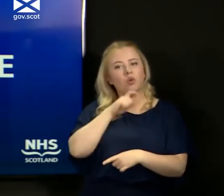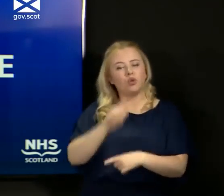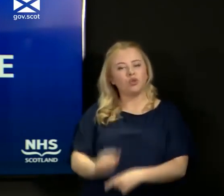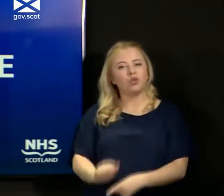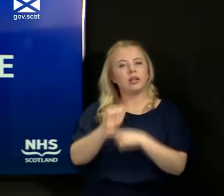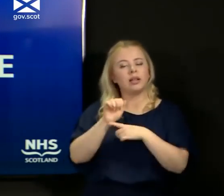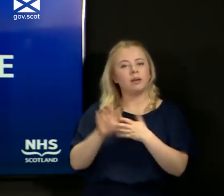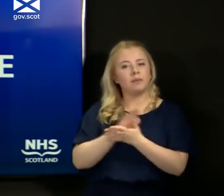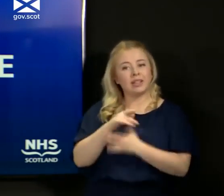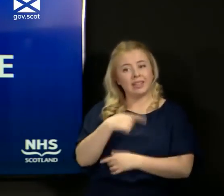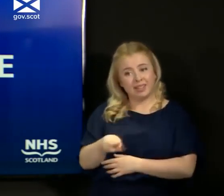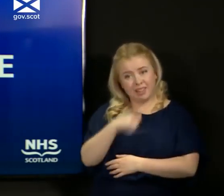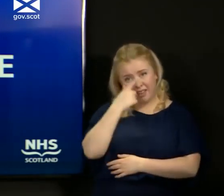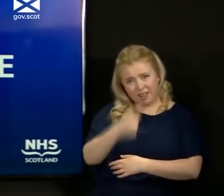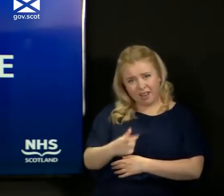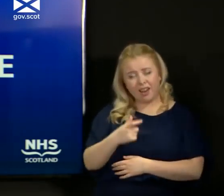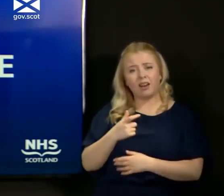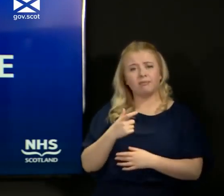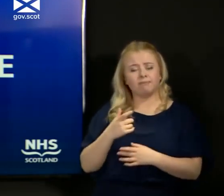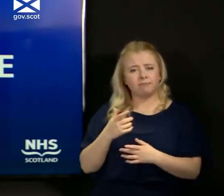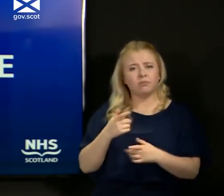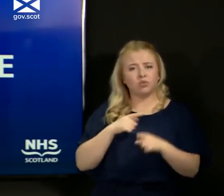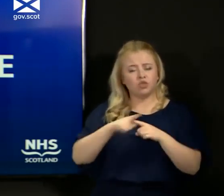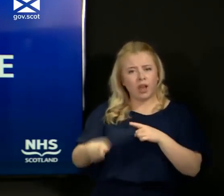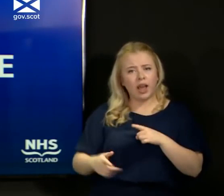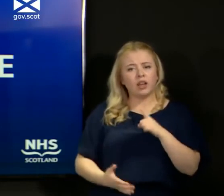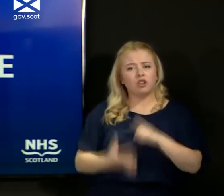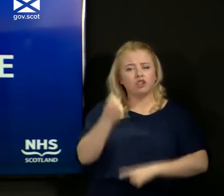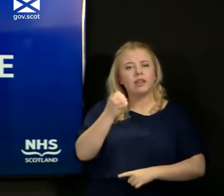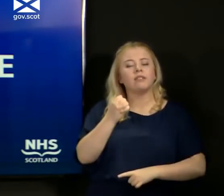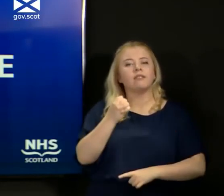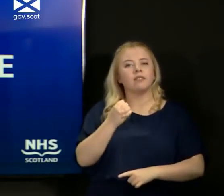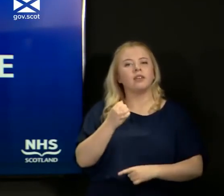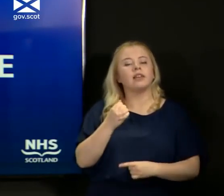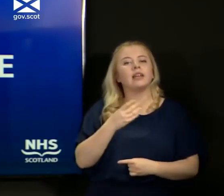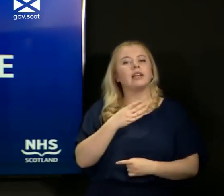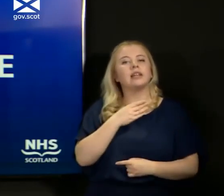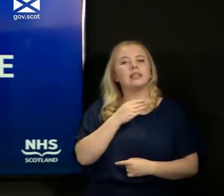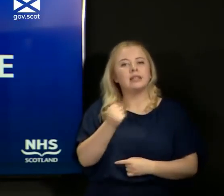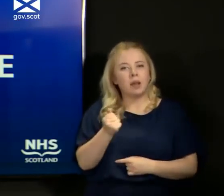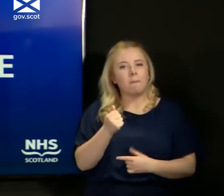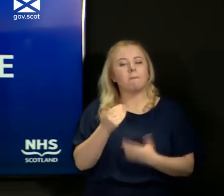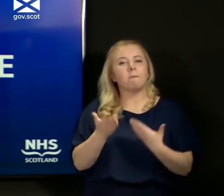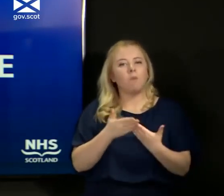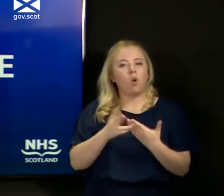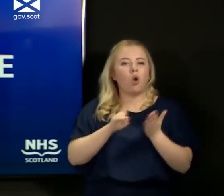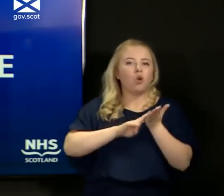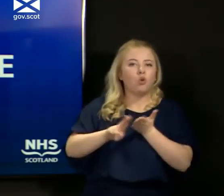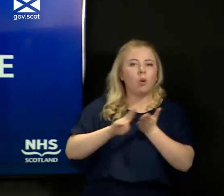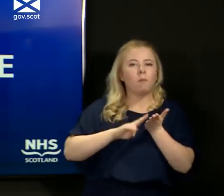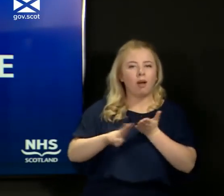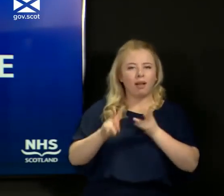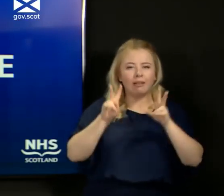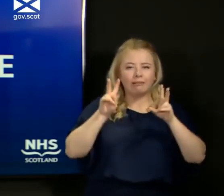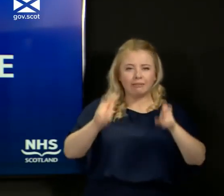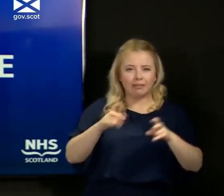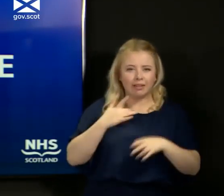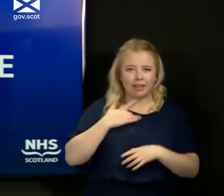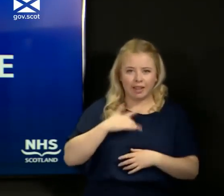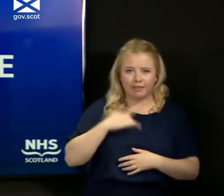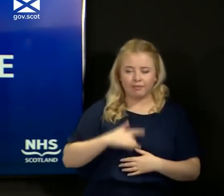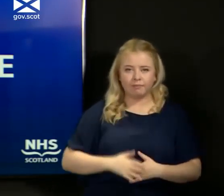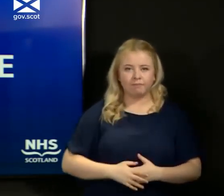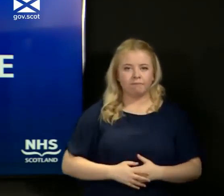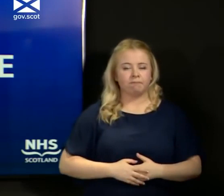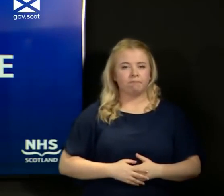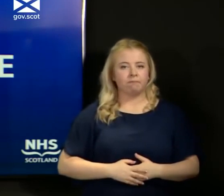shielding so that they can achieve further and further steps towards what they would recognise as a more kind